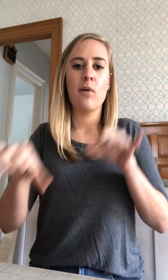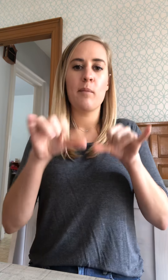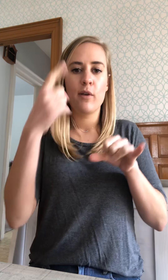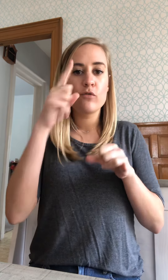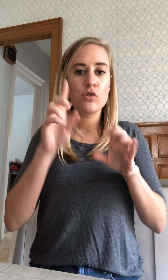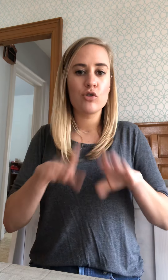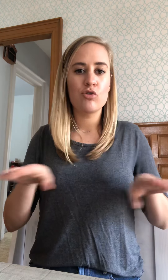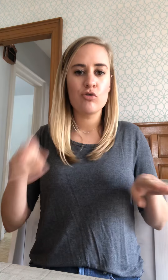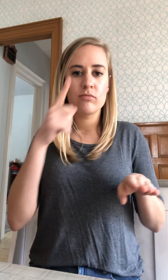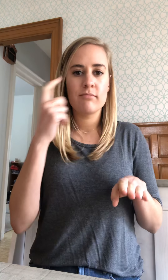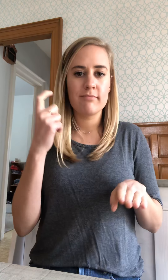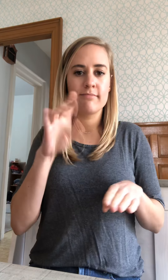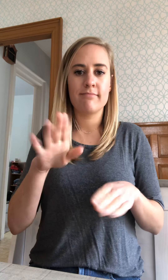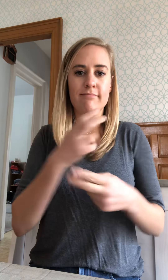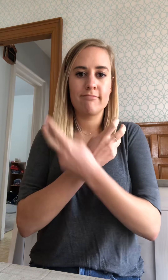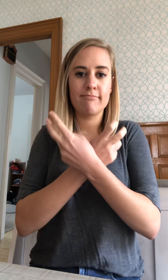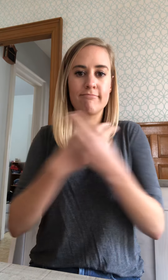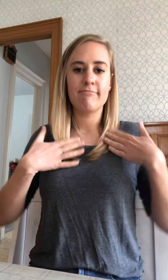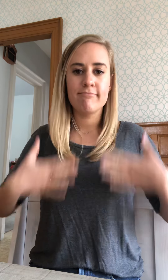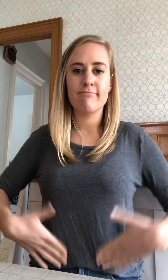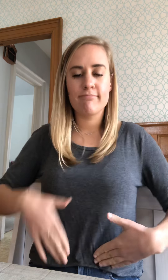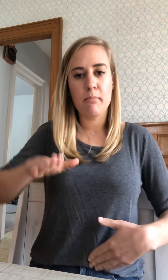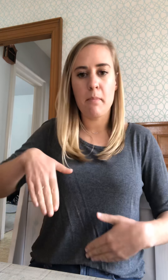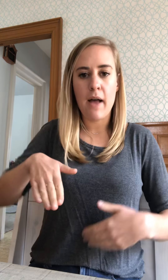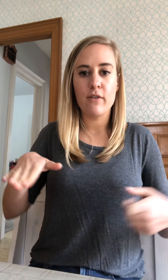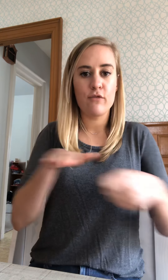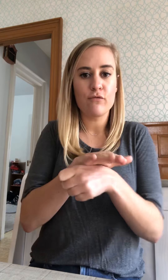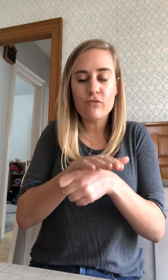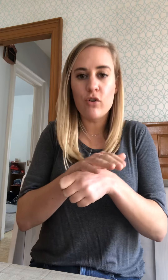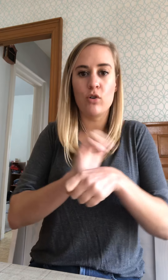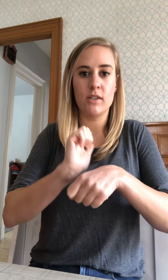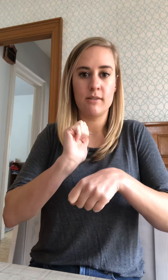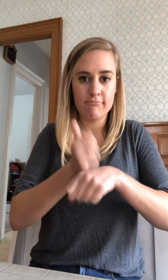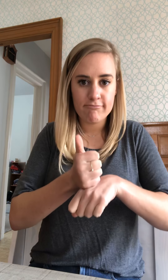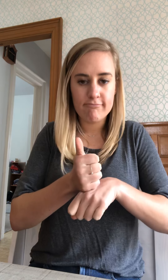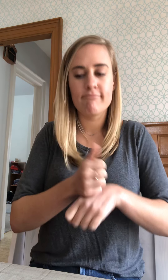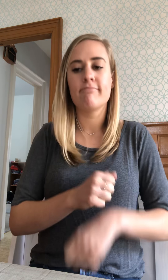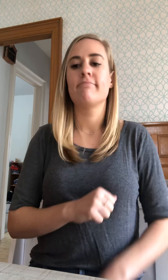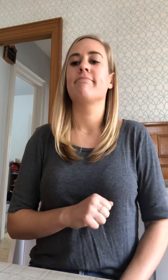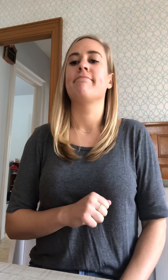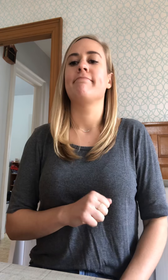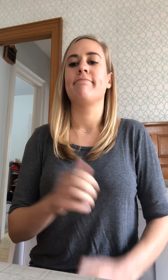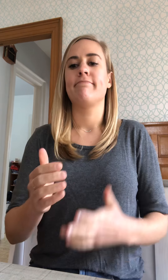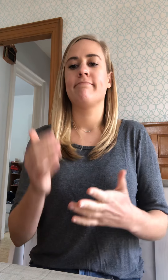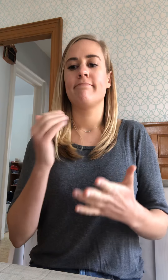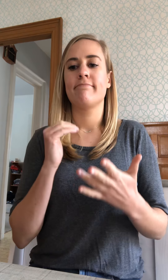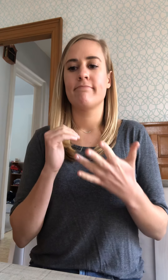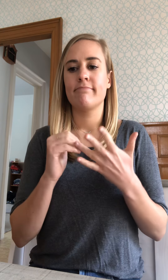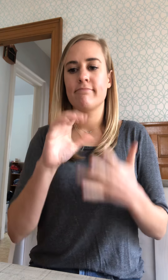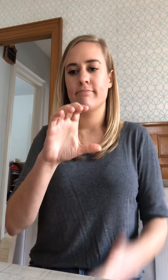skeletons have not been fully ossified. Comminuted fractures are those that have multiple fragments of